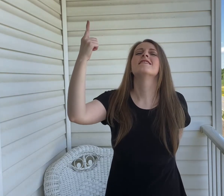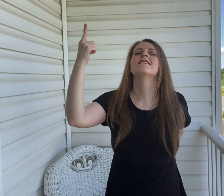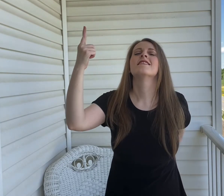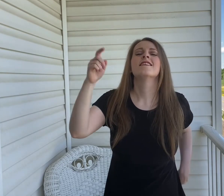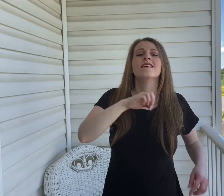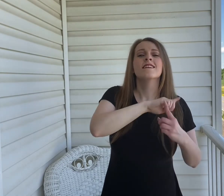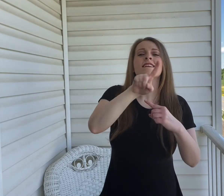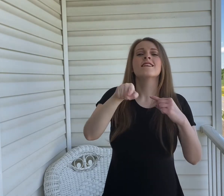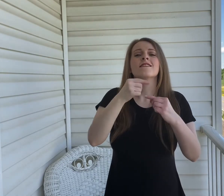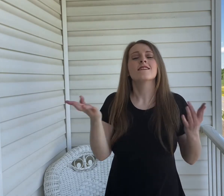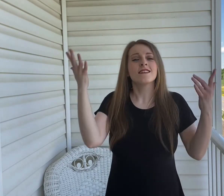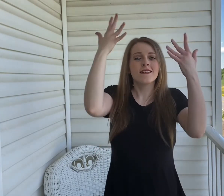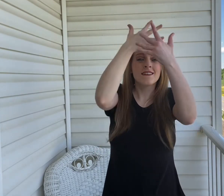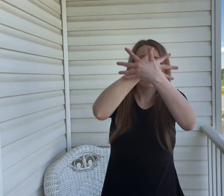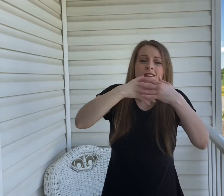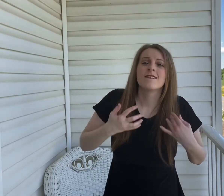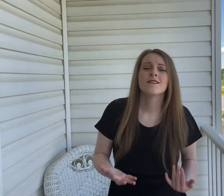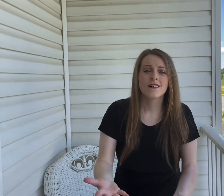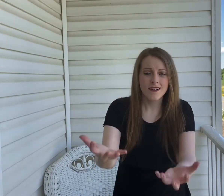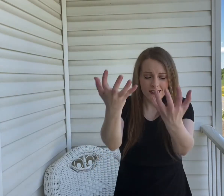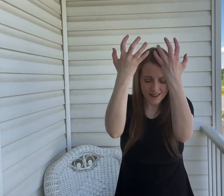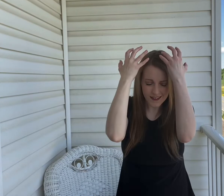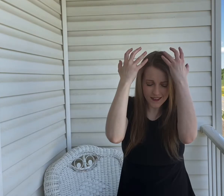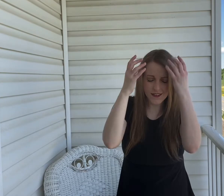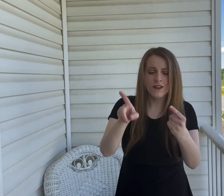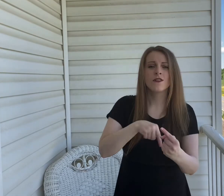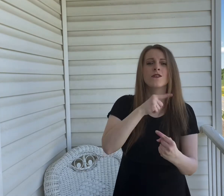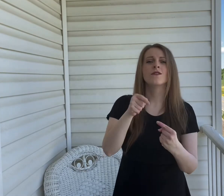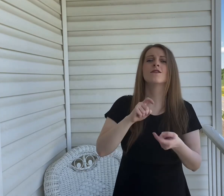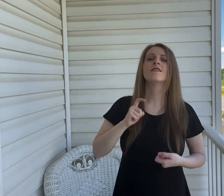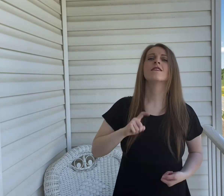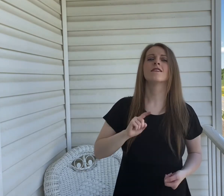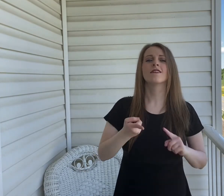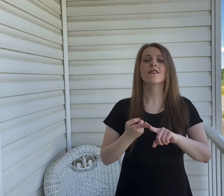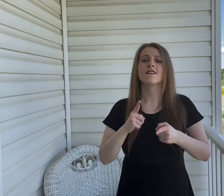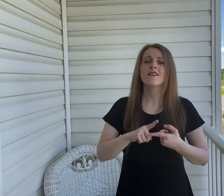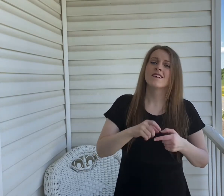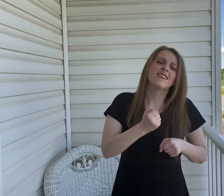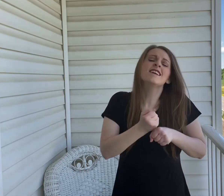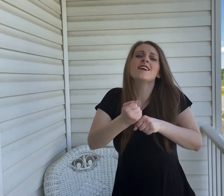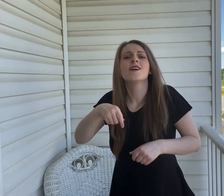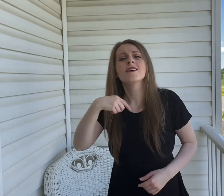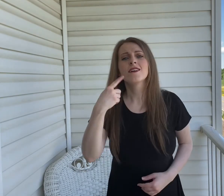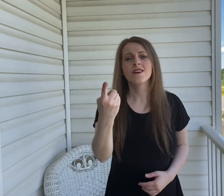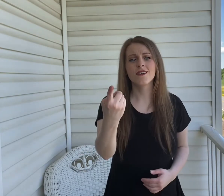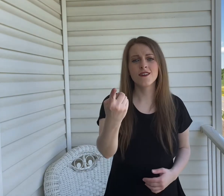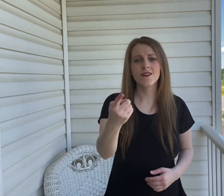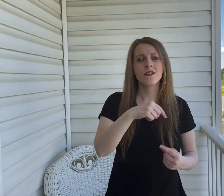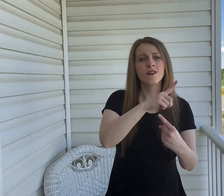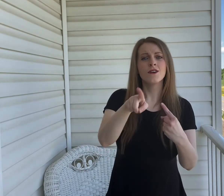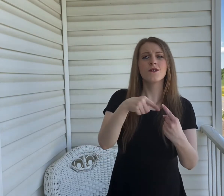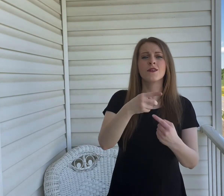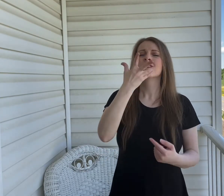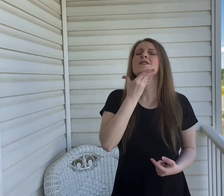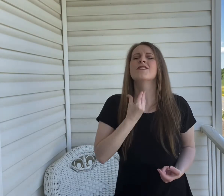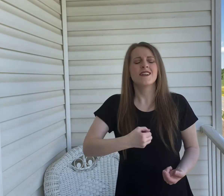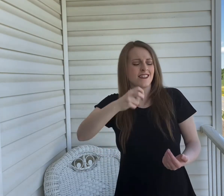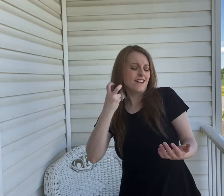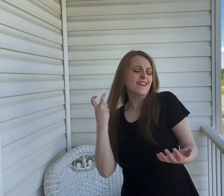alone. Even when the dark comes crashing through, when you need someone to carry you, when you're broken on